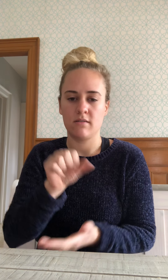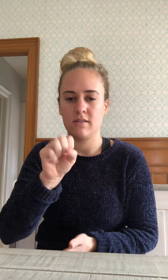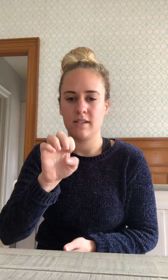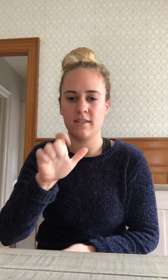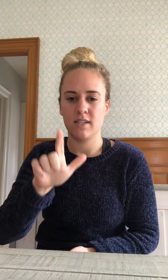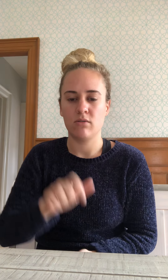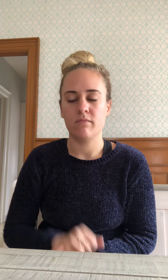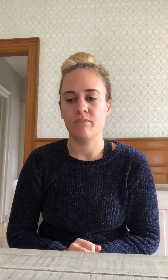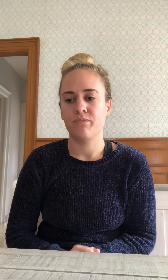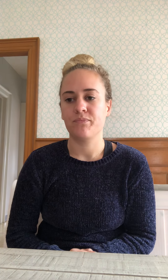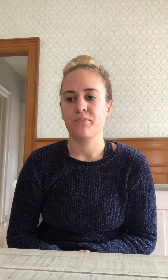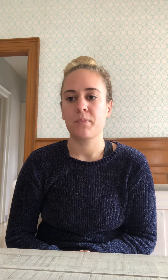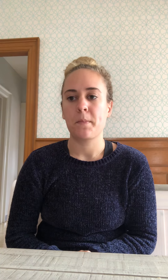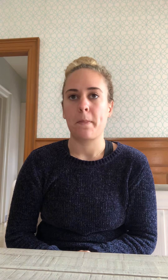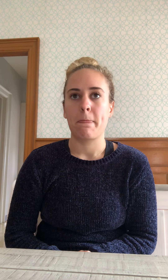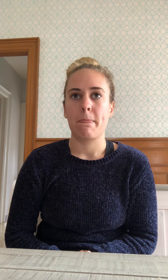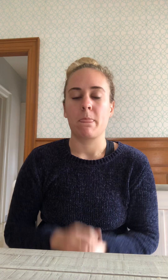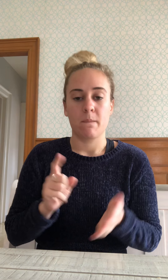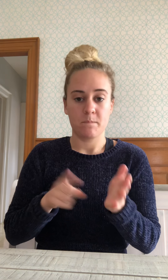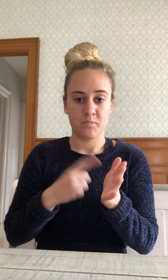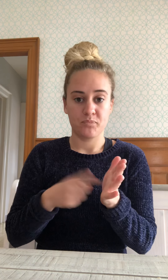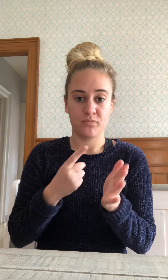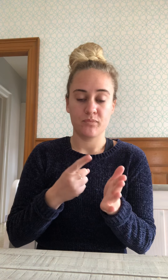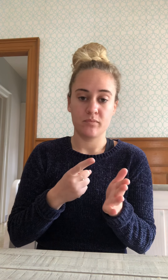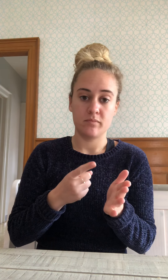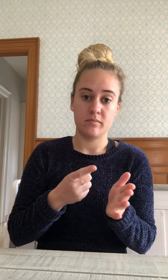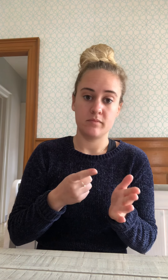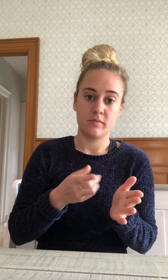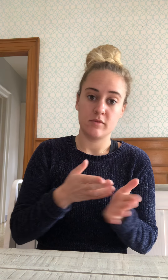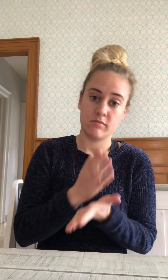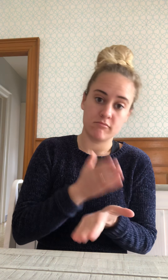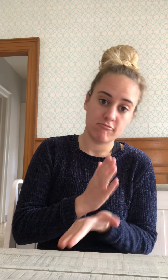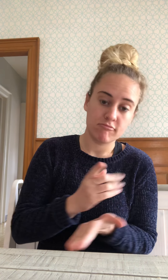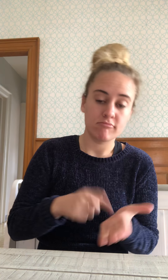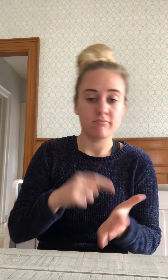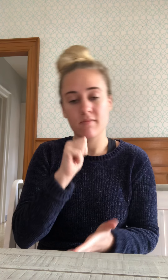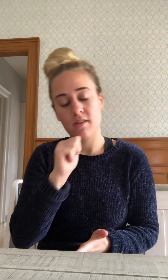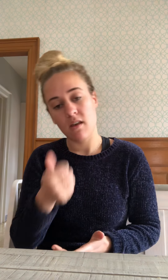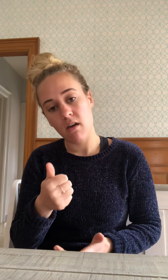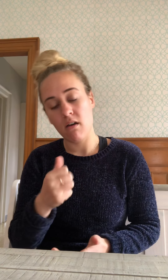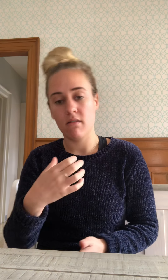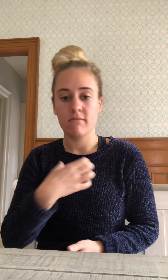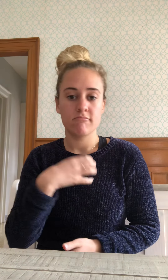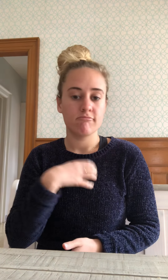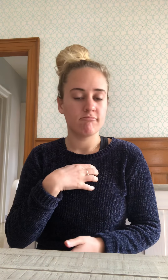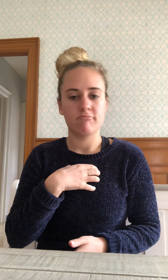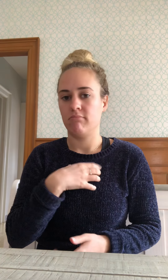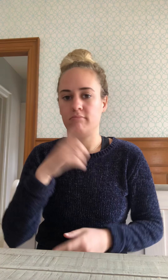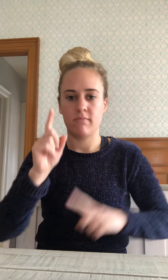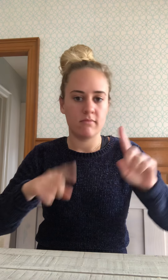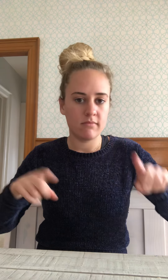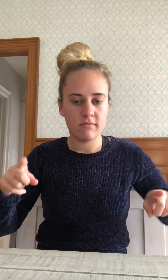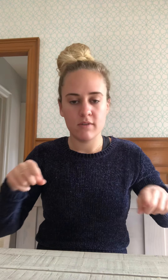Okay, if it's sometimes okay and sometimes not okay, the complaint is at different times of day, that's usually indicative